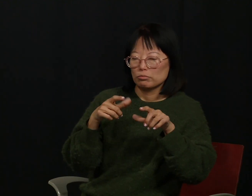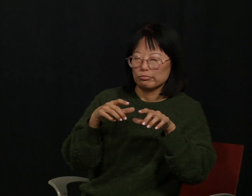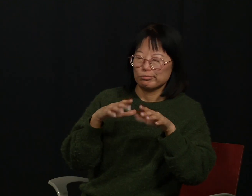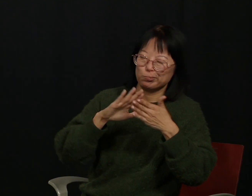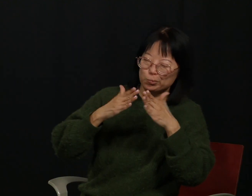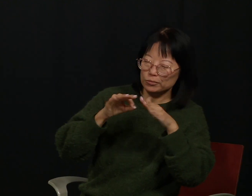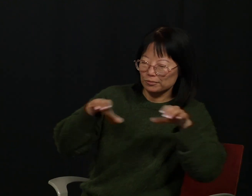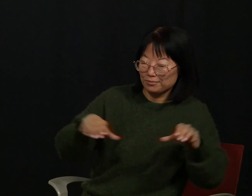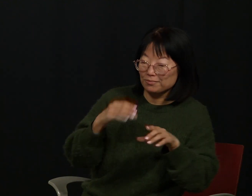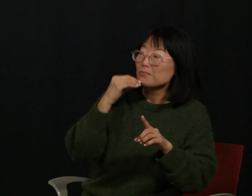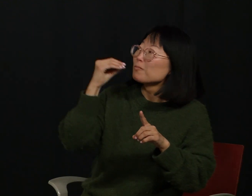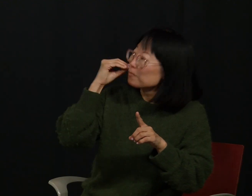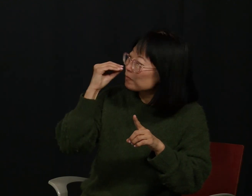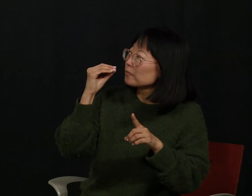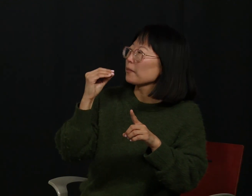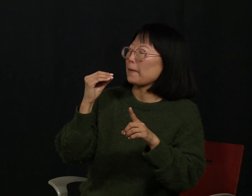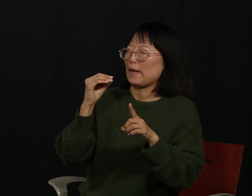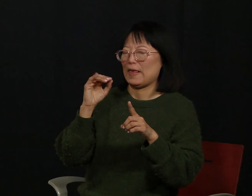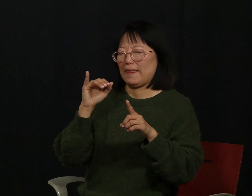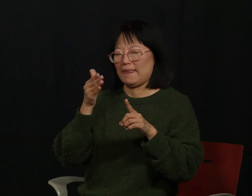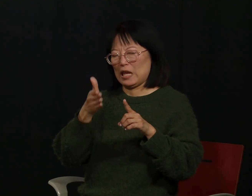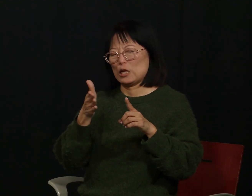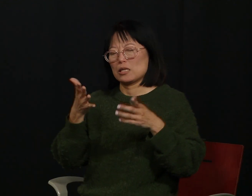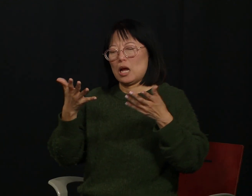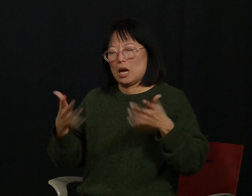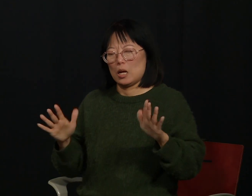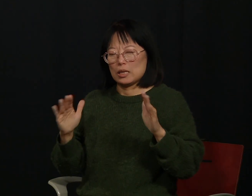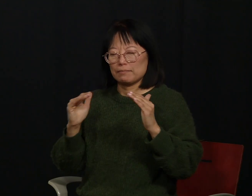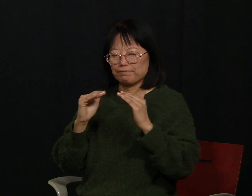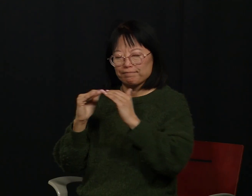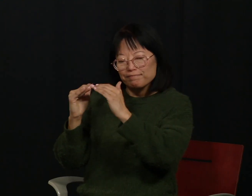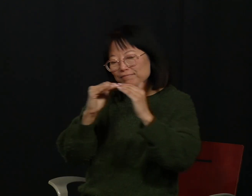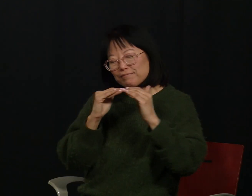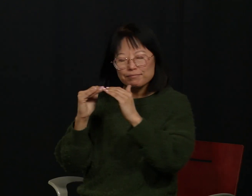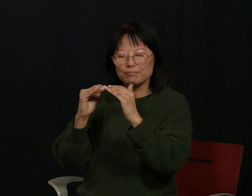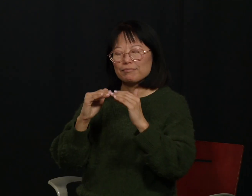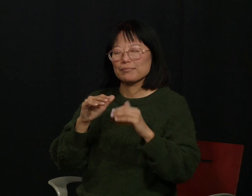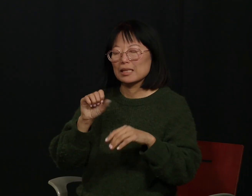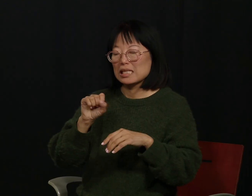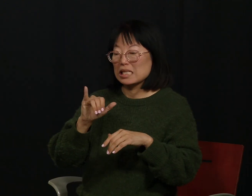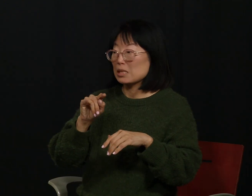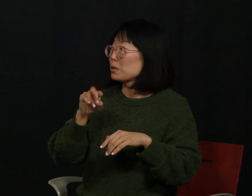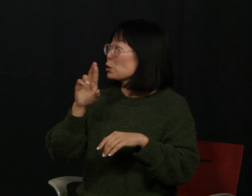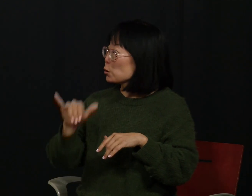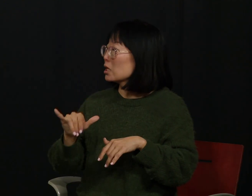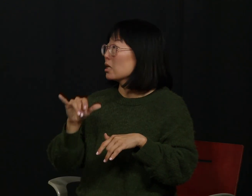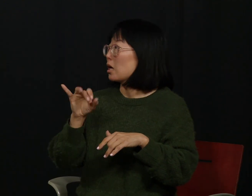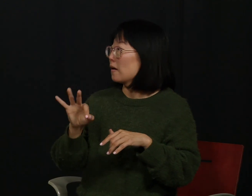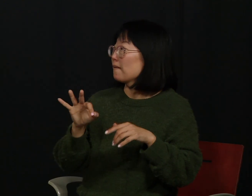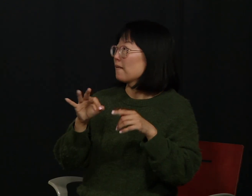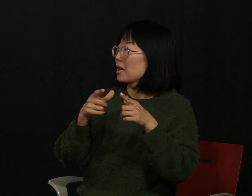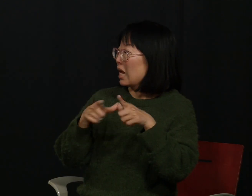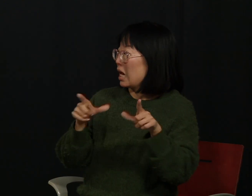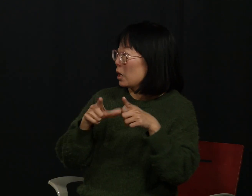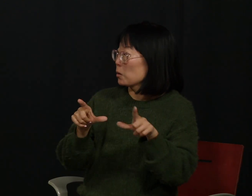even all communities of practice that there's equality or symmetry